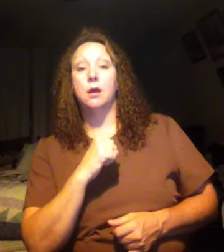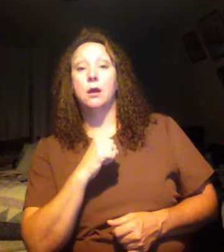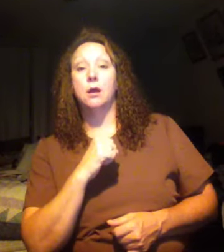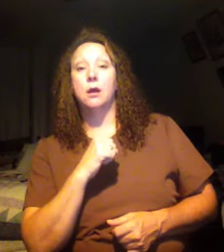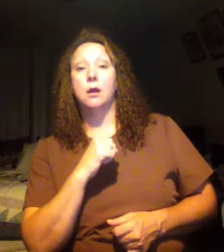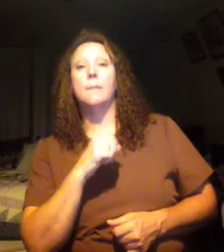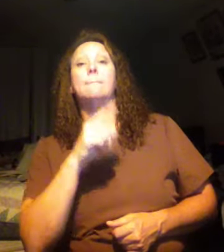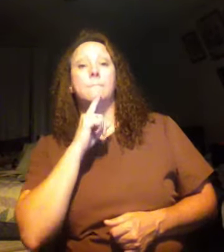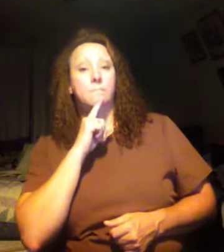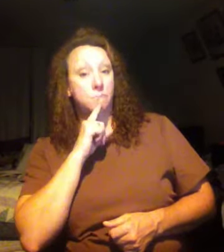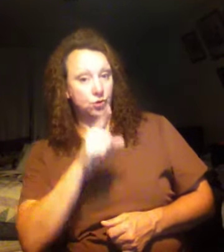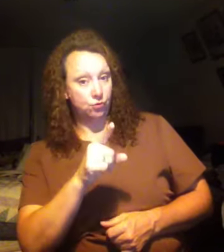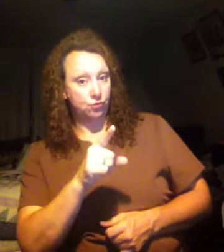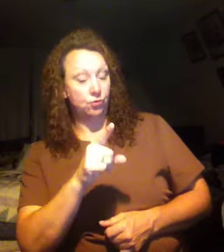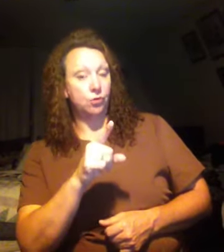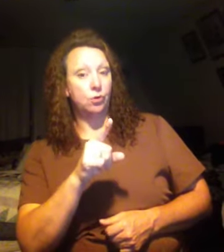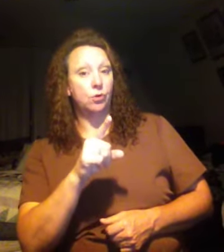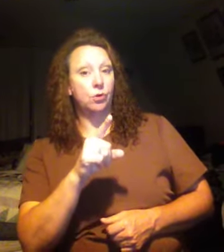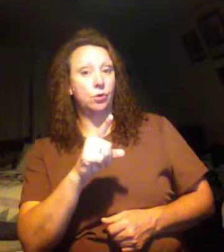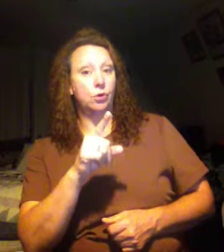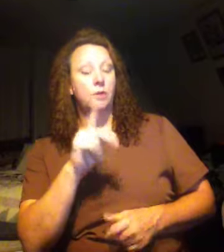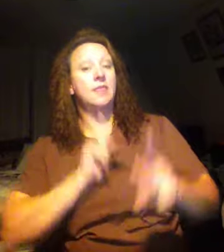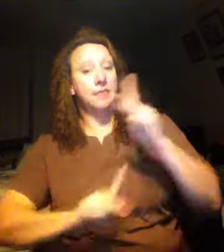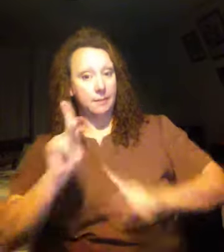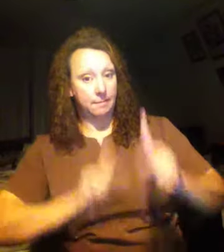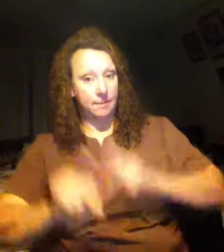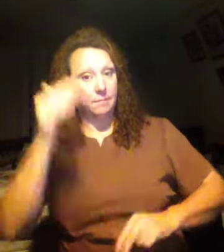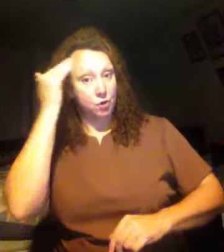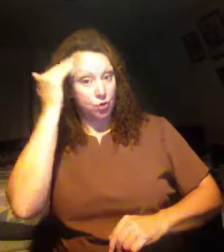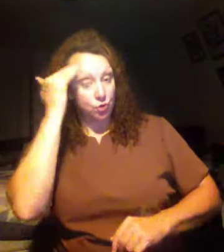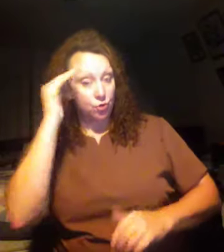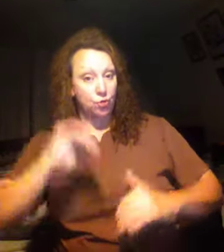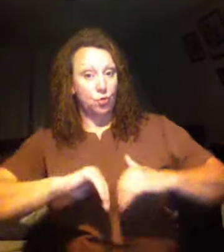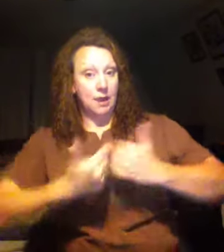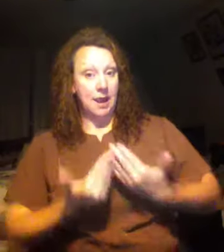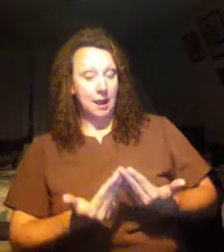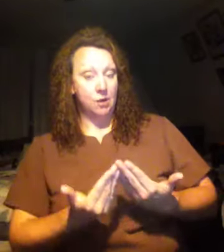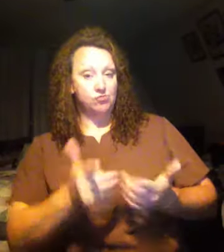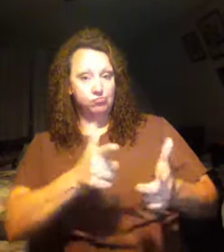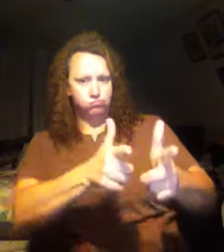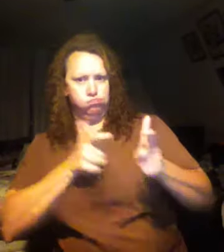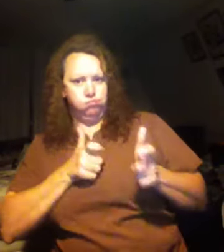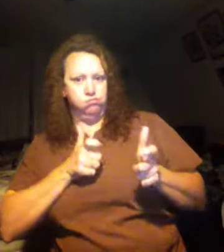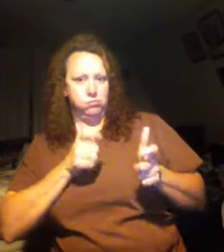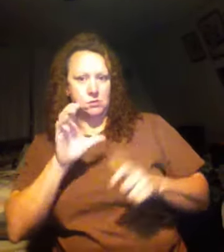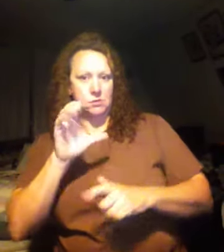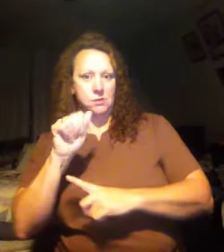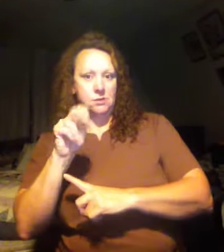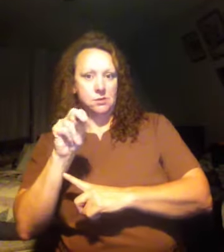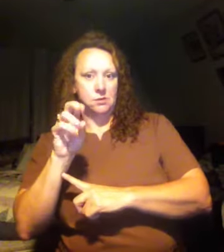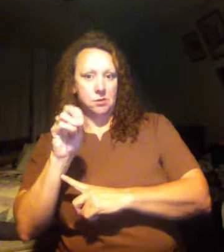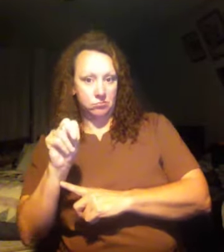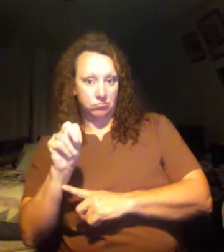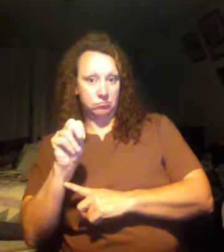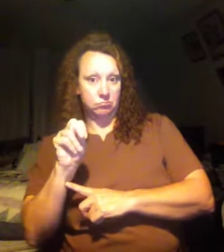fire the cannons? Well, tell you what, it was the size of the colony. They had so much area to try